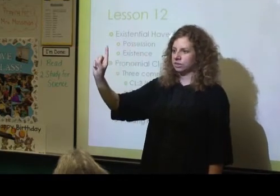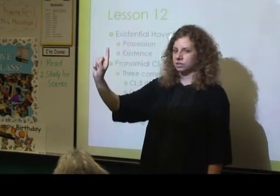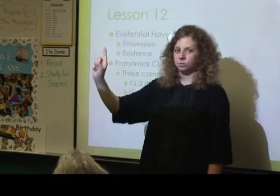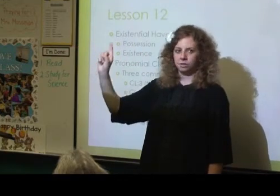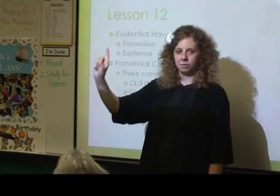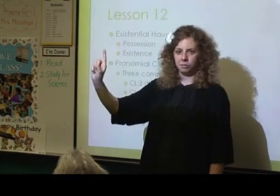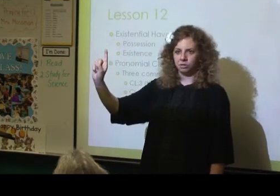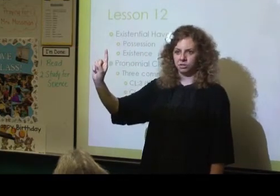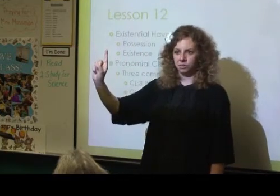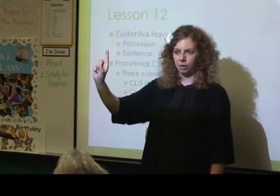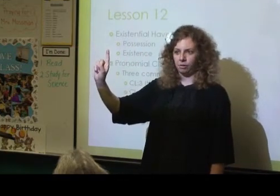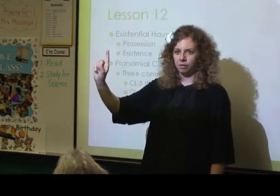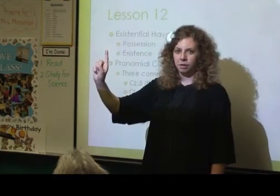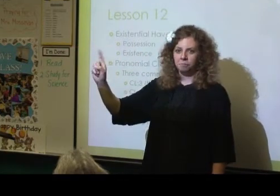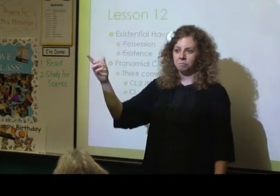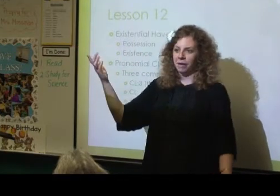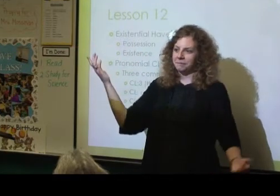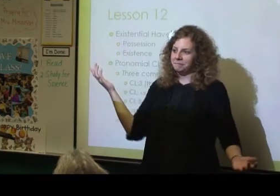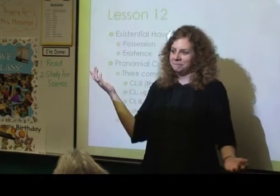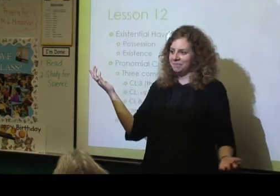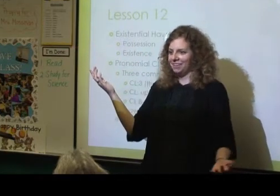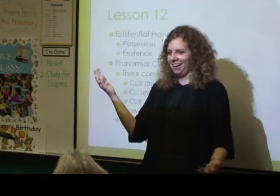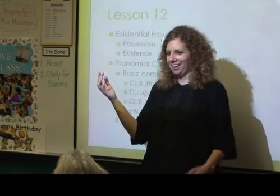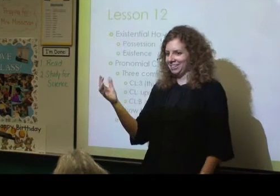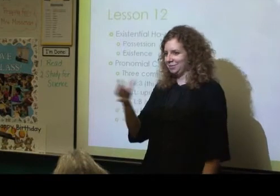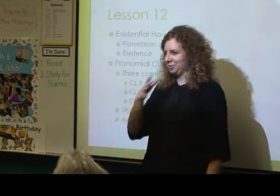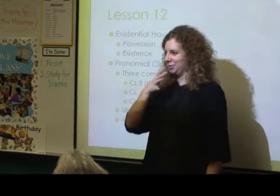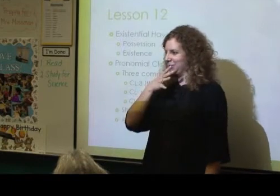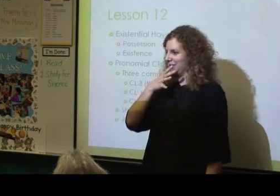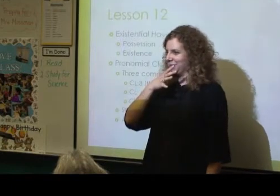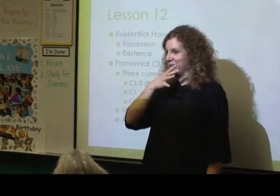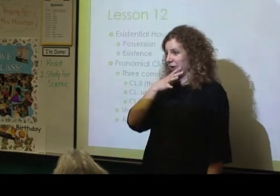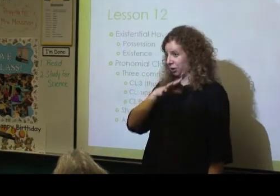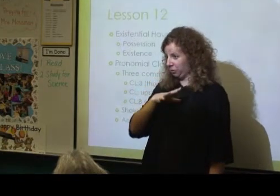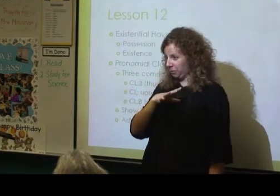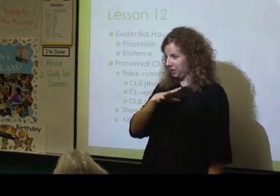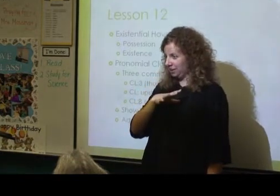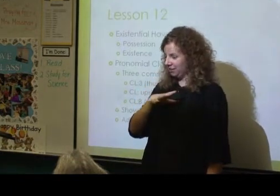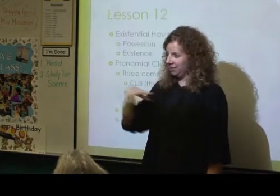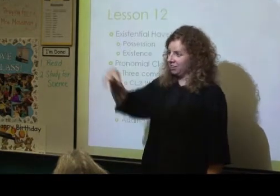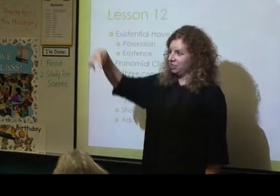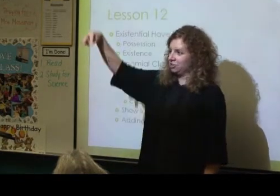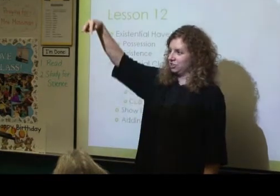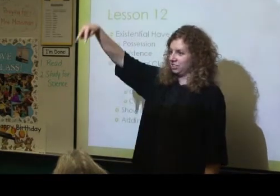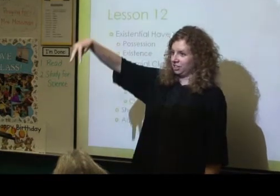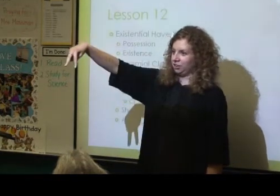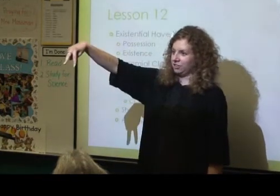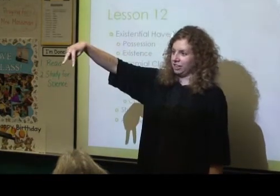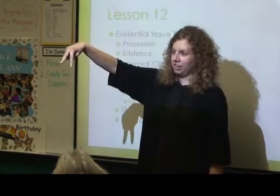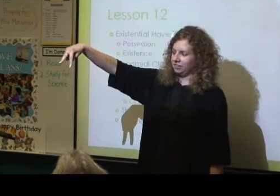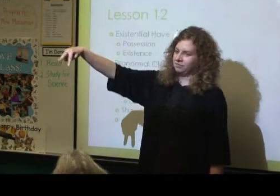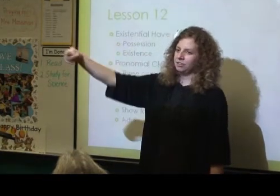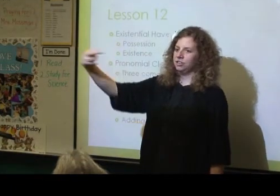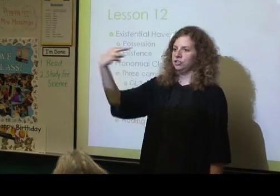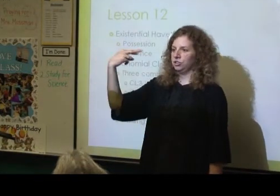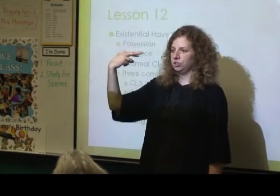because this one can be a person as well. But I guess if you want to use that one, you could go woman, she's standing over there, and she looked over